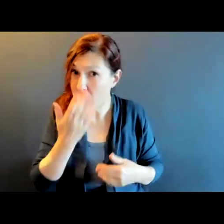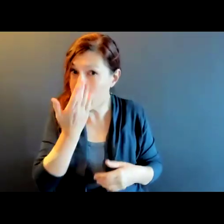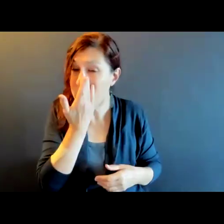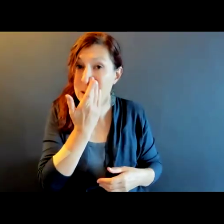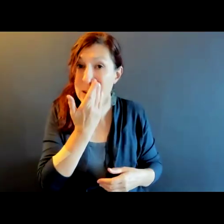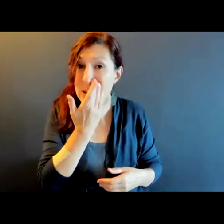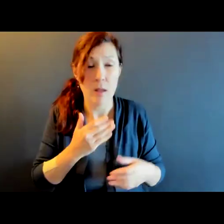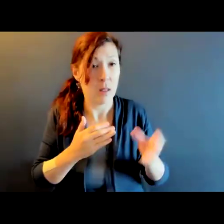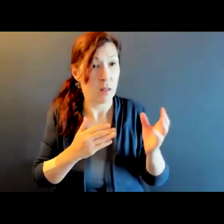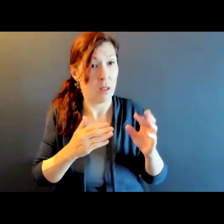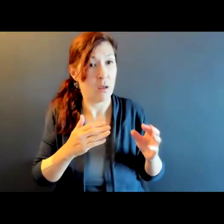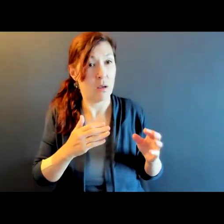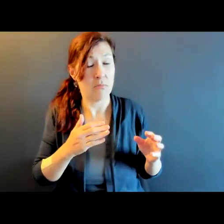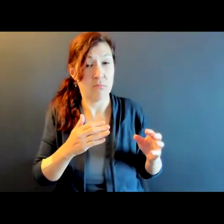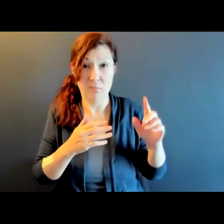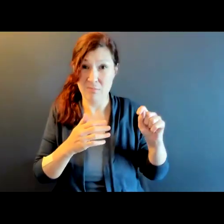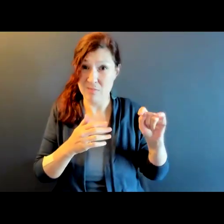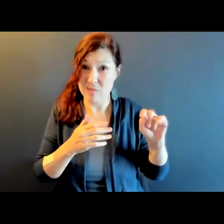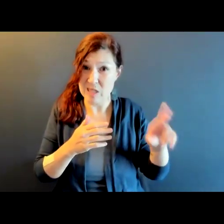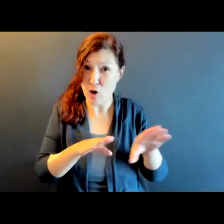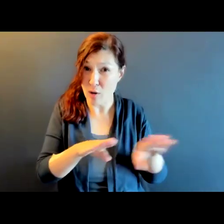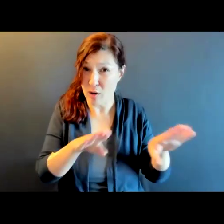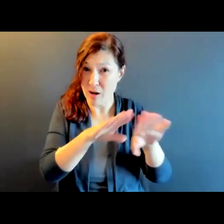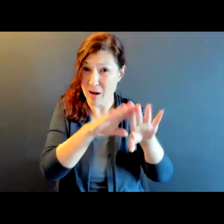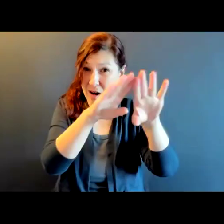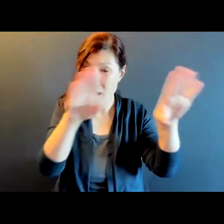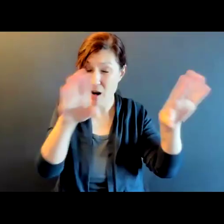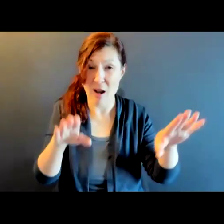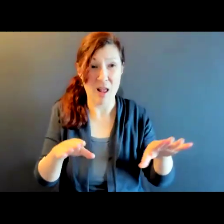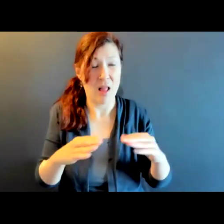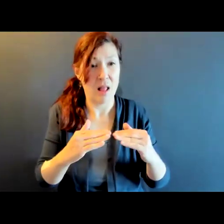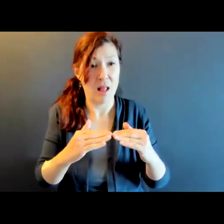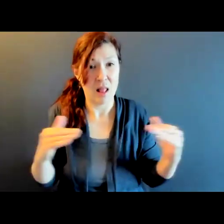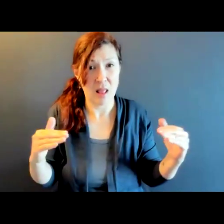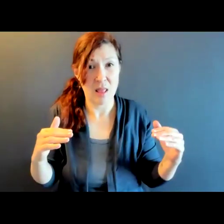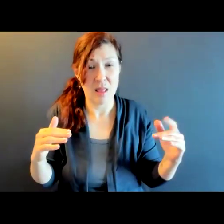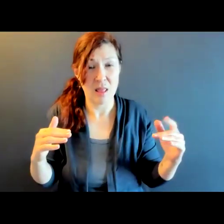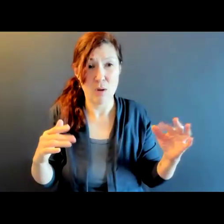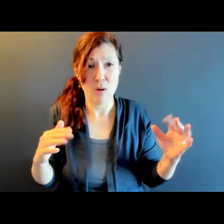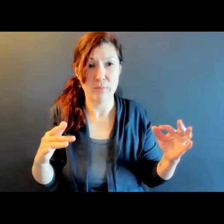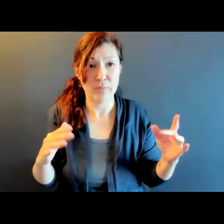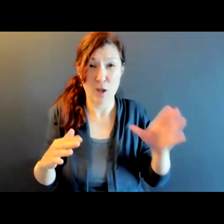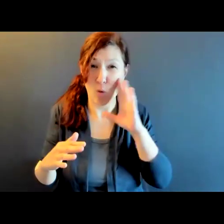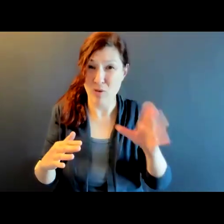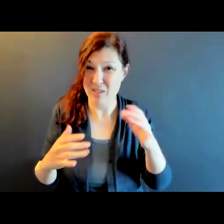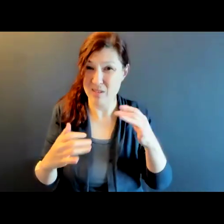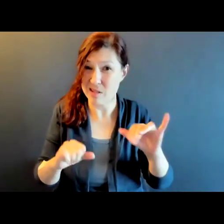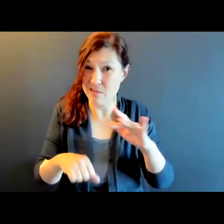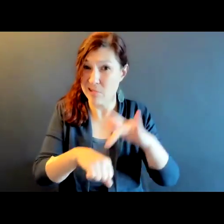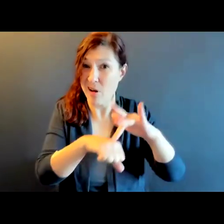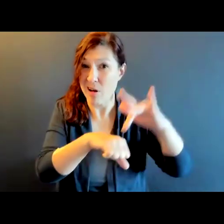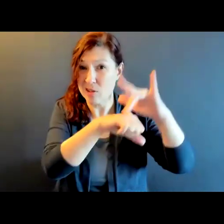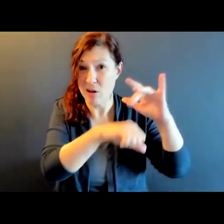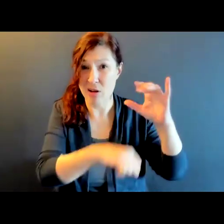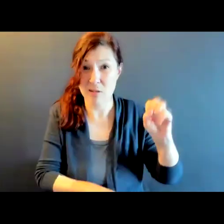tiers continue to provide that socioeconomic diversity that we had